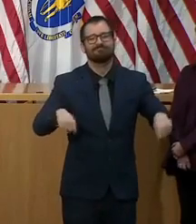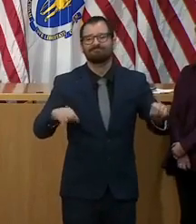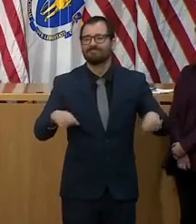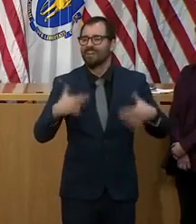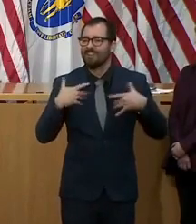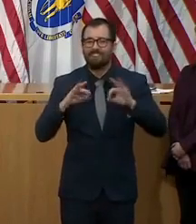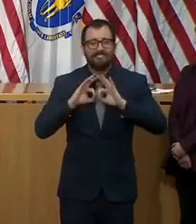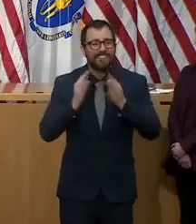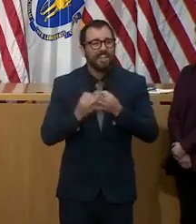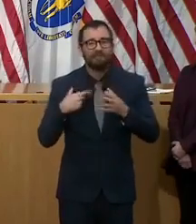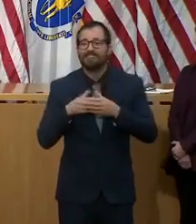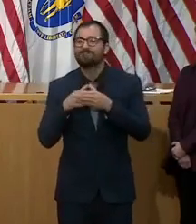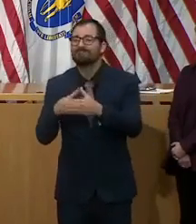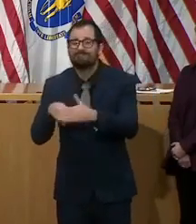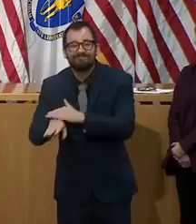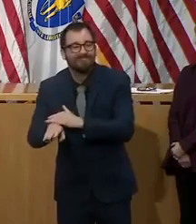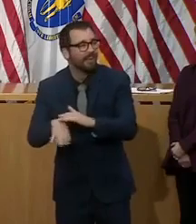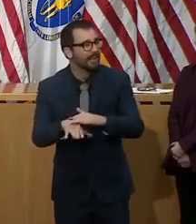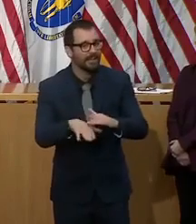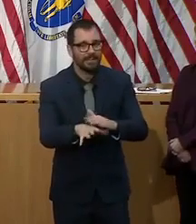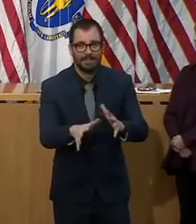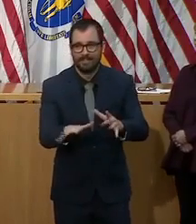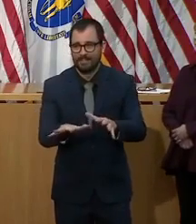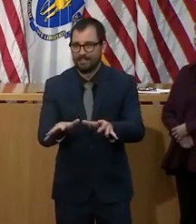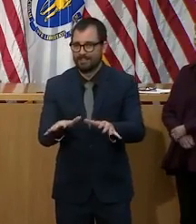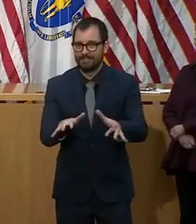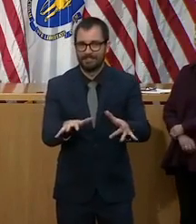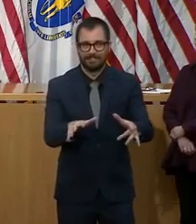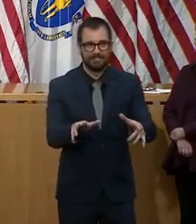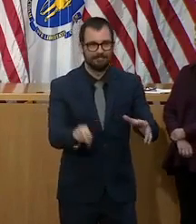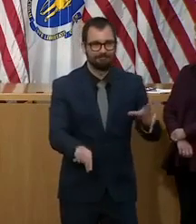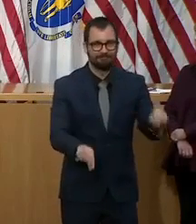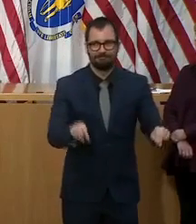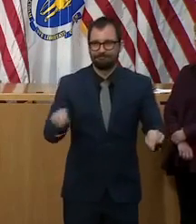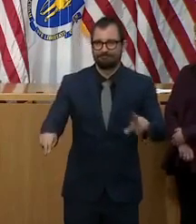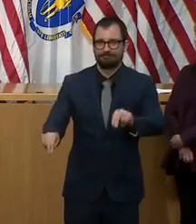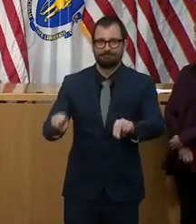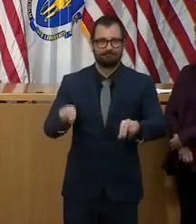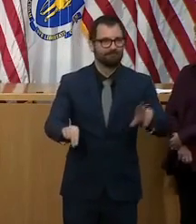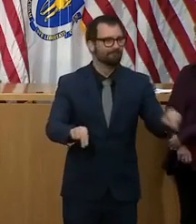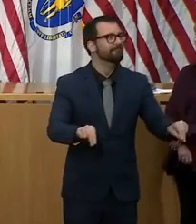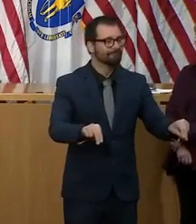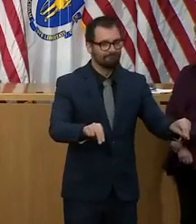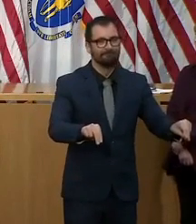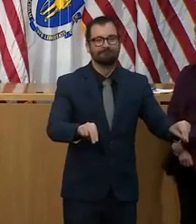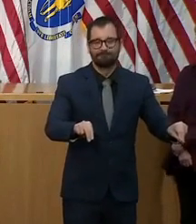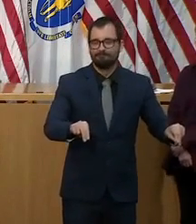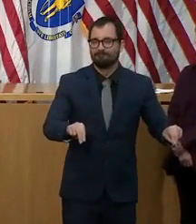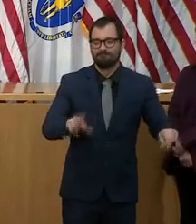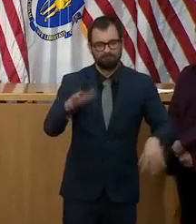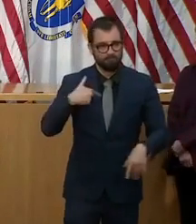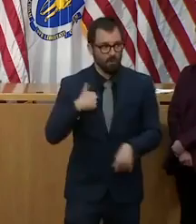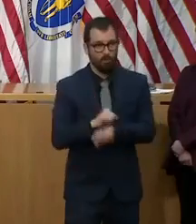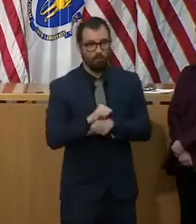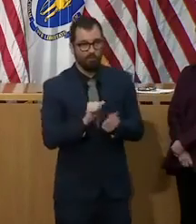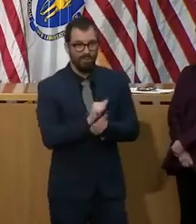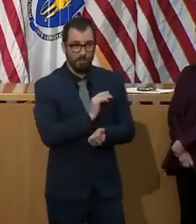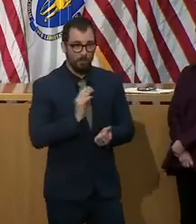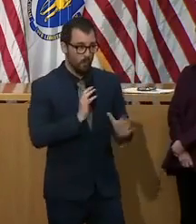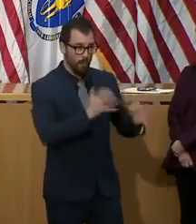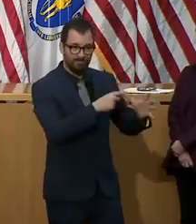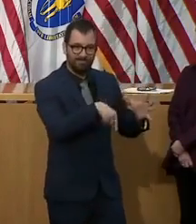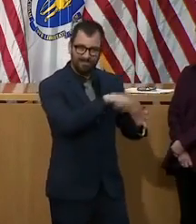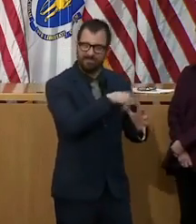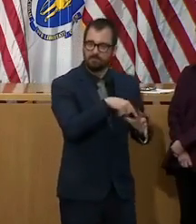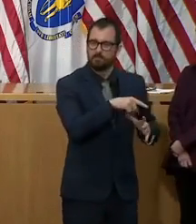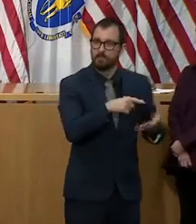help us measure the data that's available to us, make those smart decisions, do the right things at the right